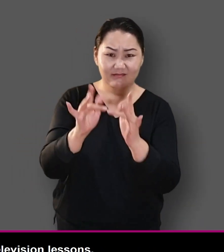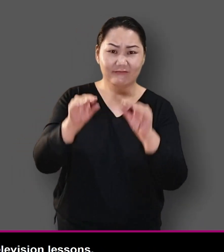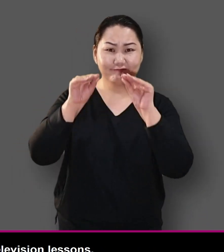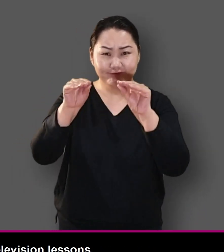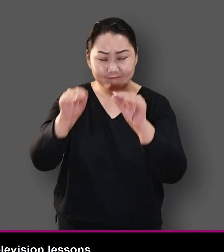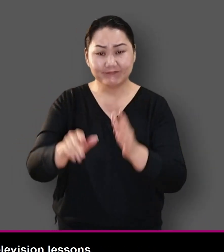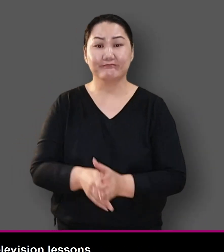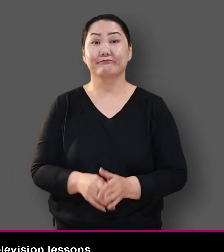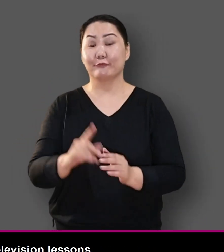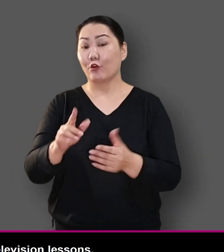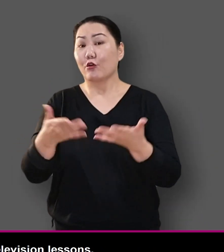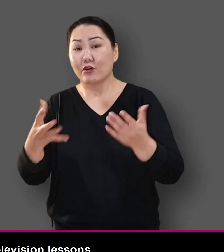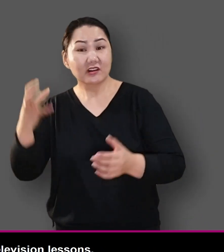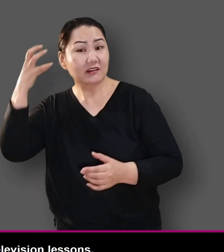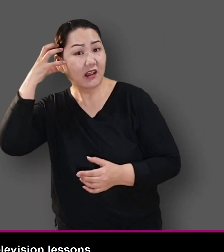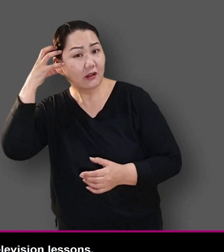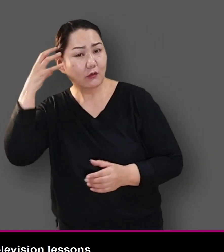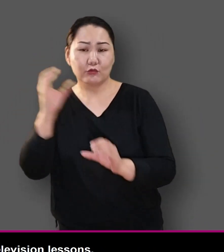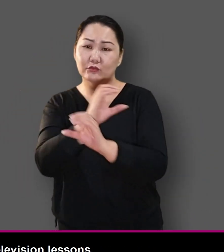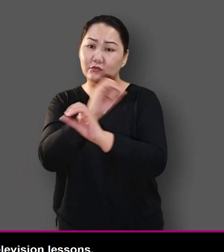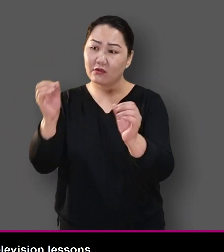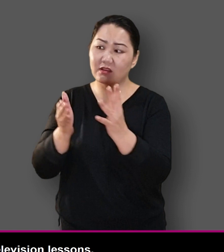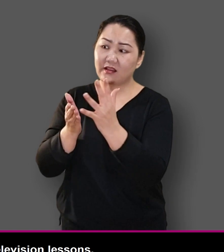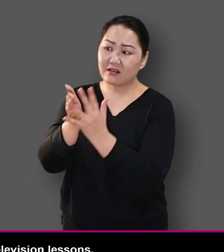radio, and television lessons.